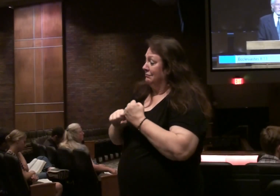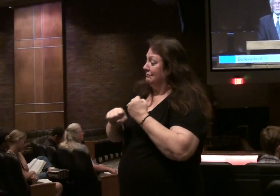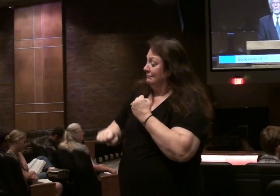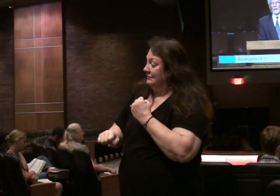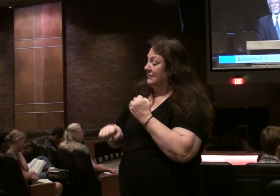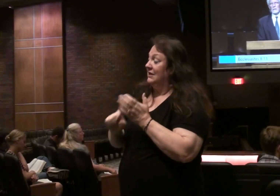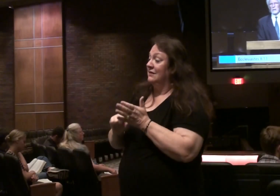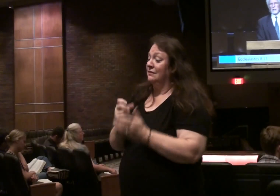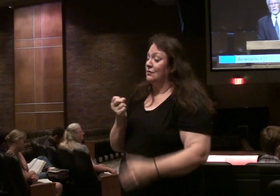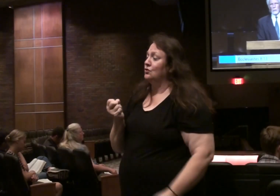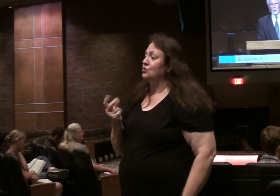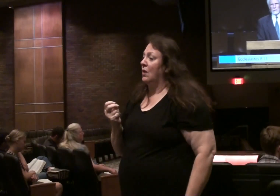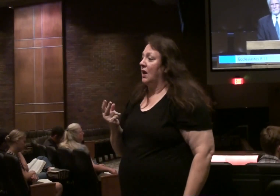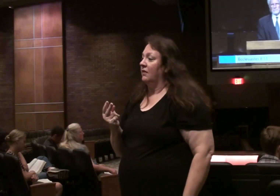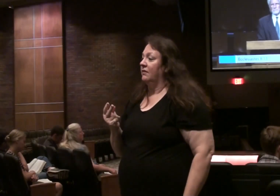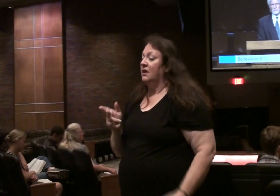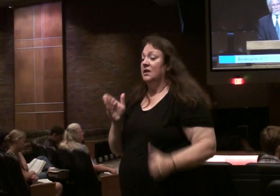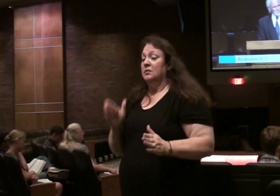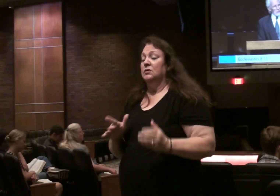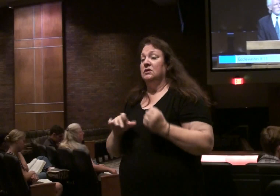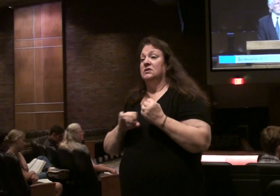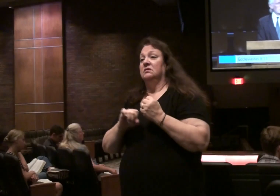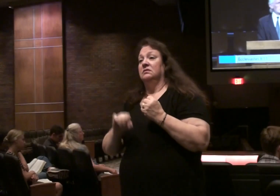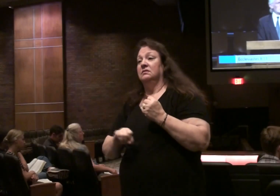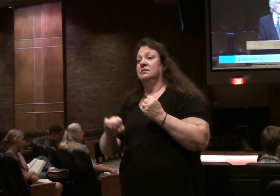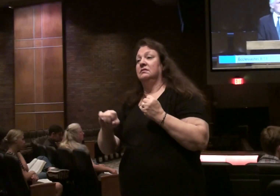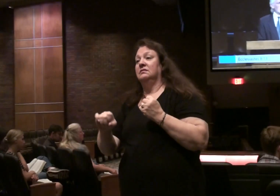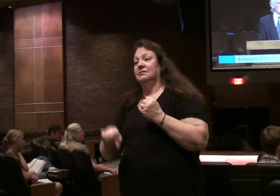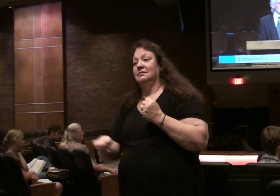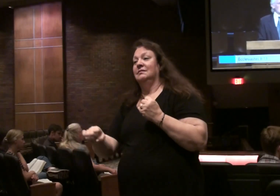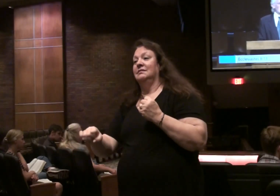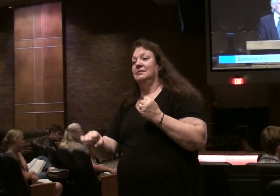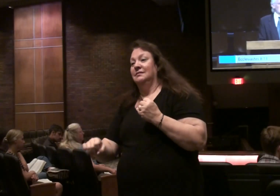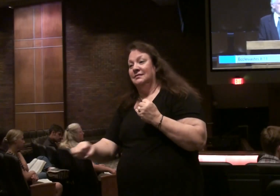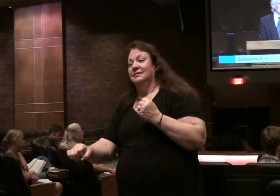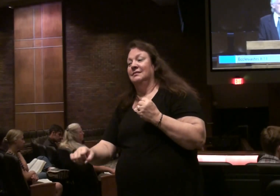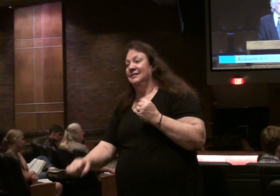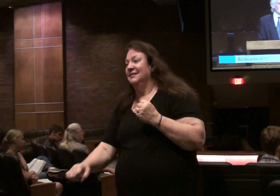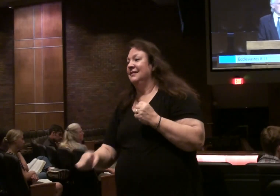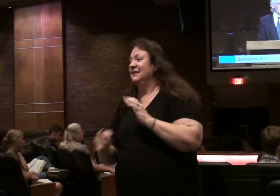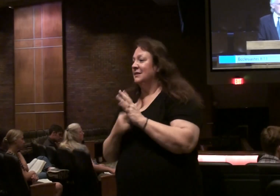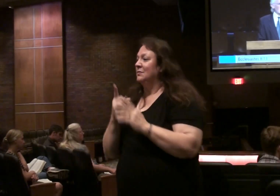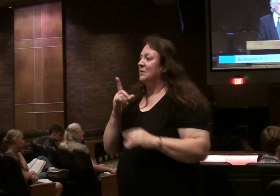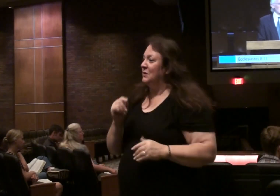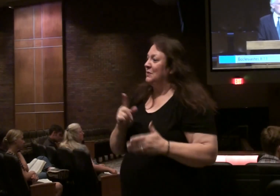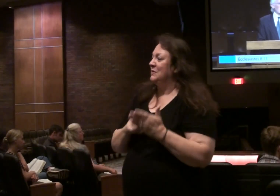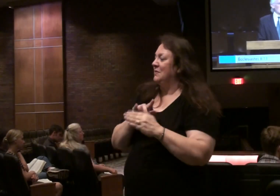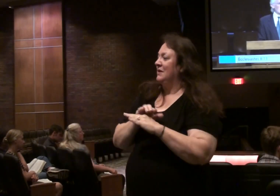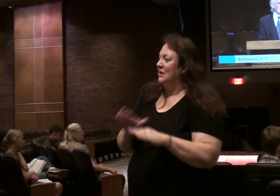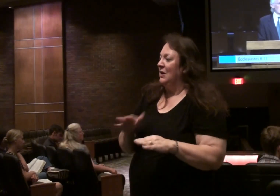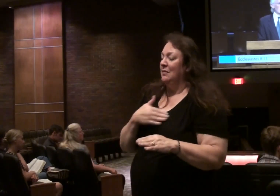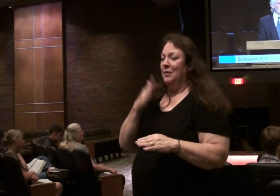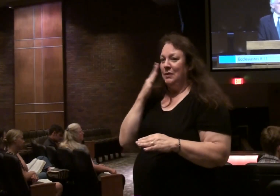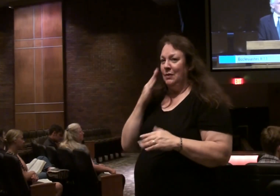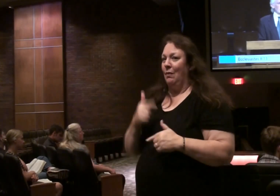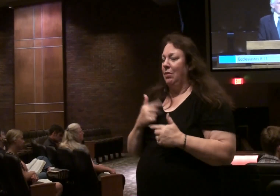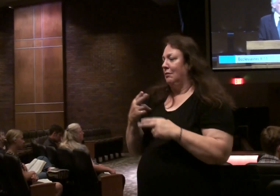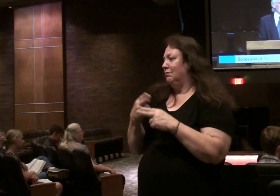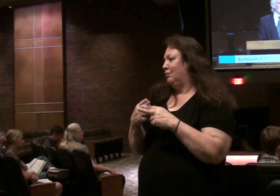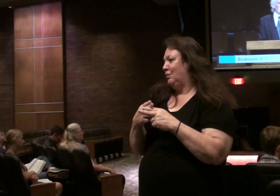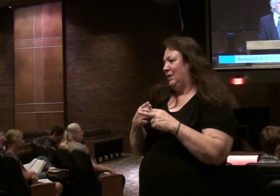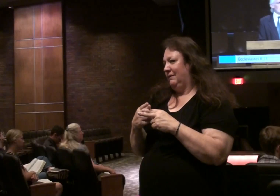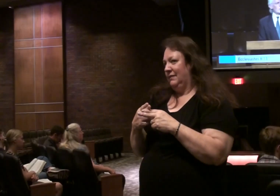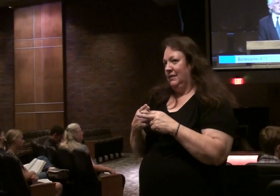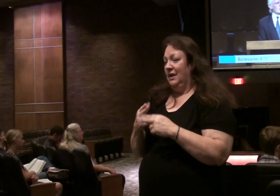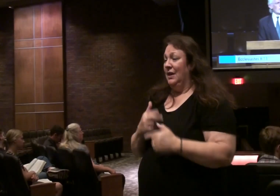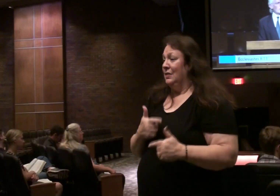in verse 12. It seems they go on. Sometimes they do, sometimes they don't. They realize the brevity of life. Now I'm reading about